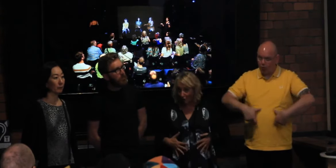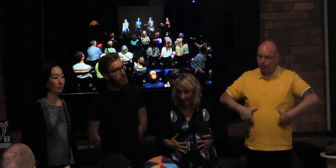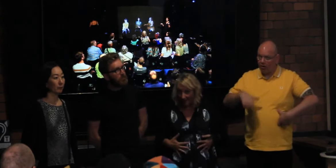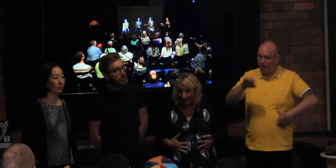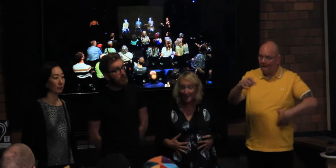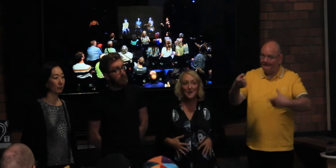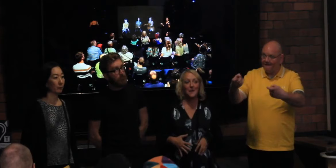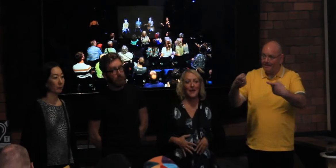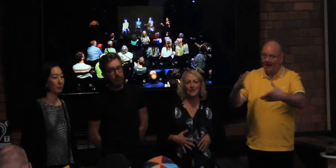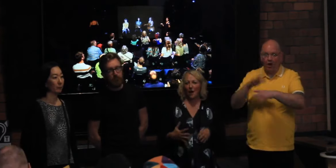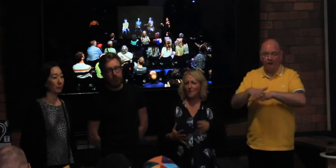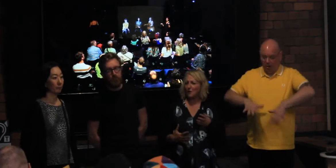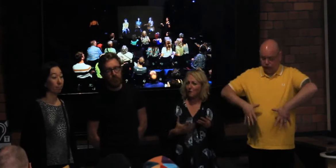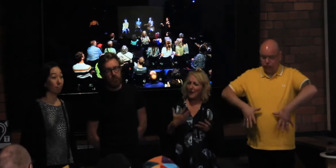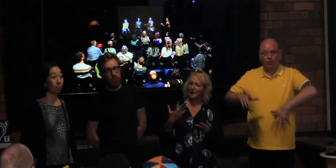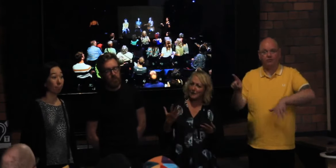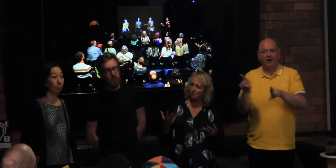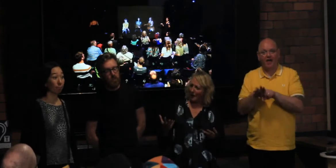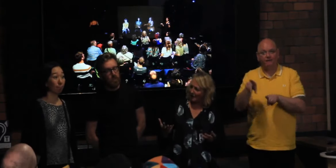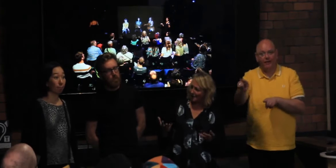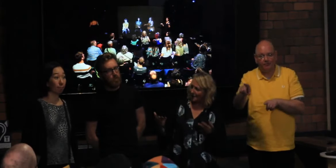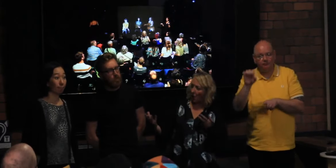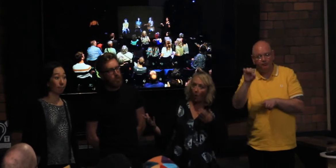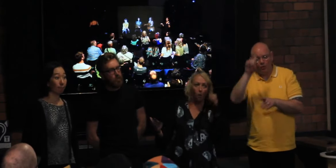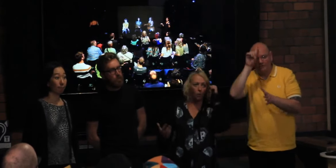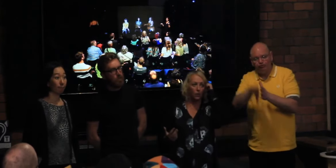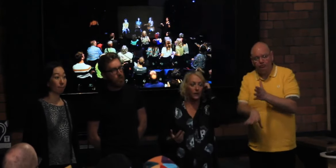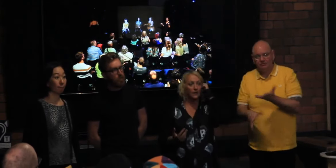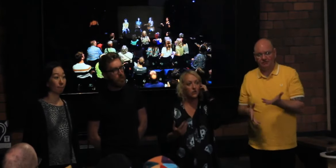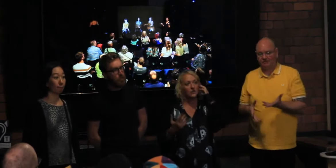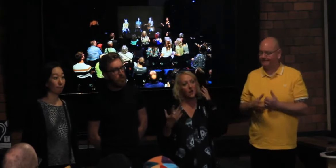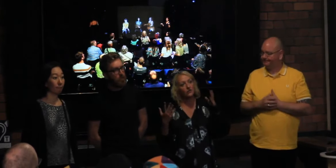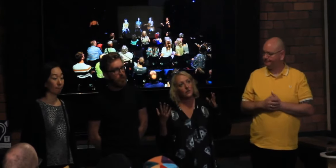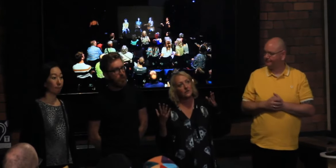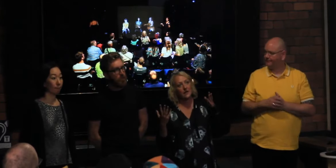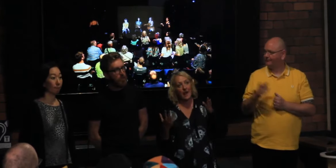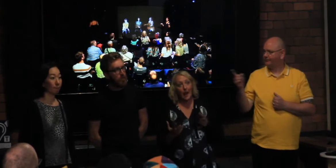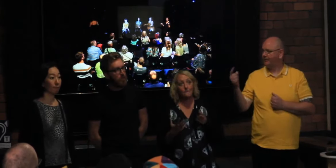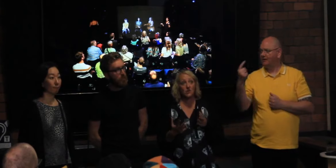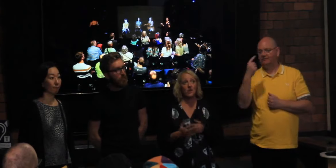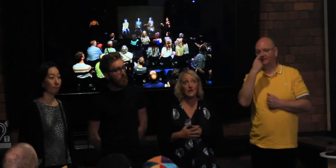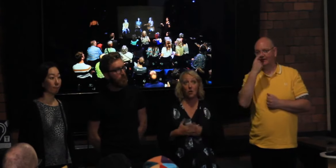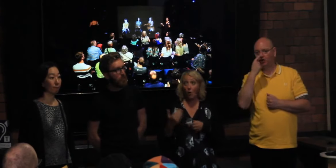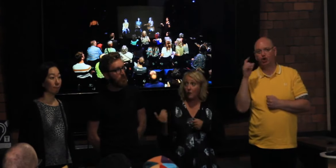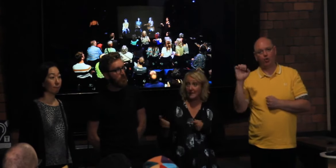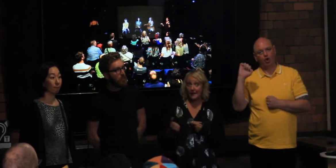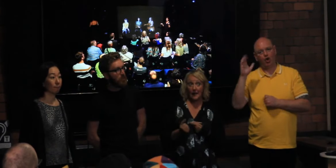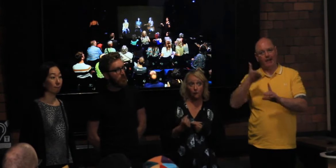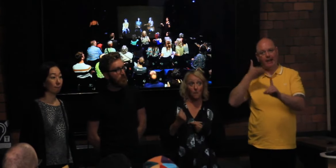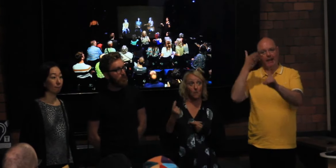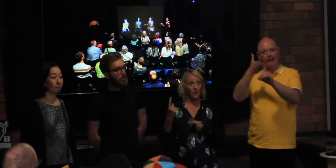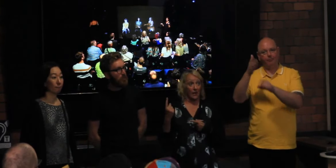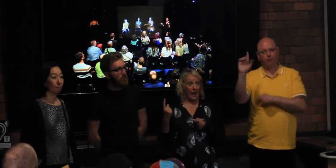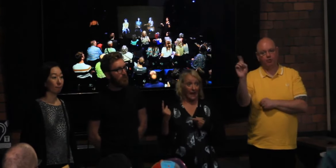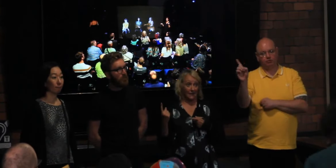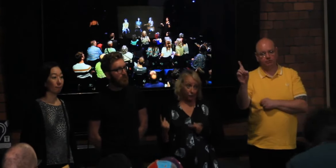are feeling in terms of the experience as a whole. Chisato's ambition is obviously